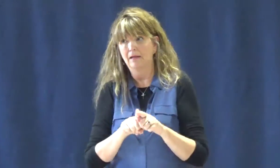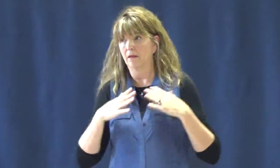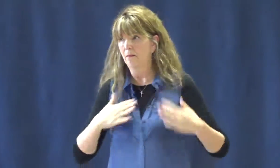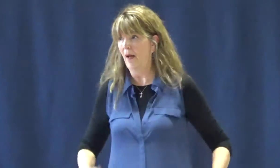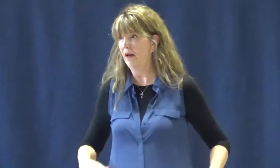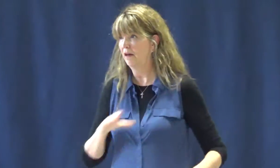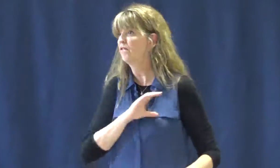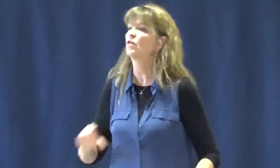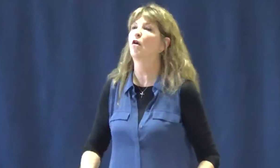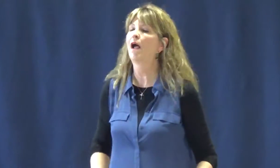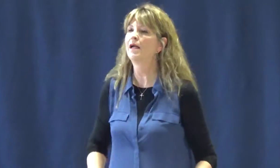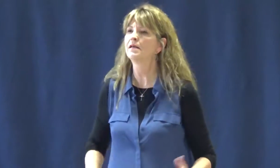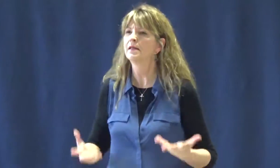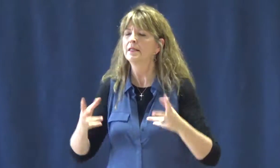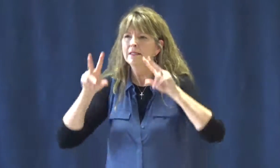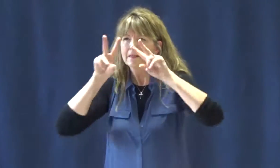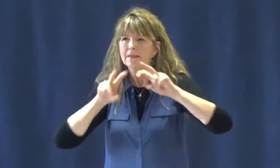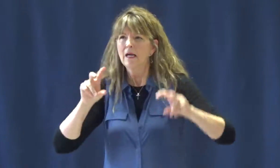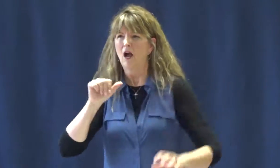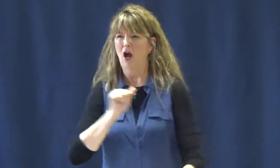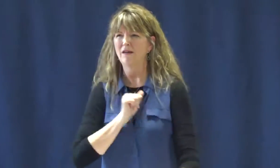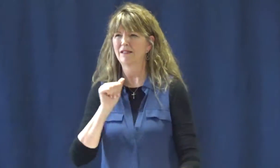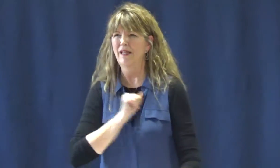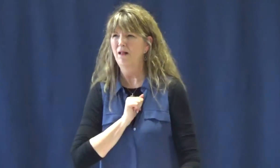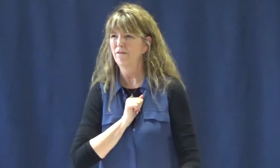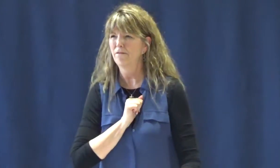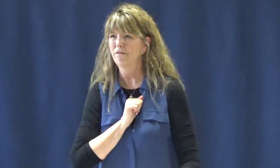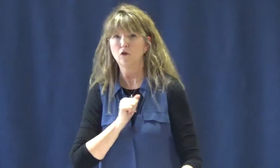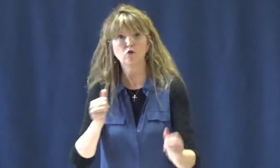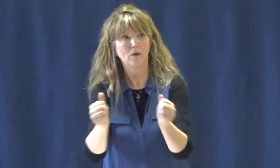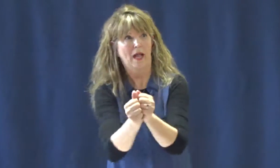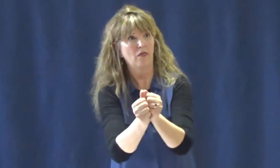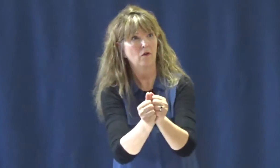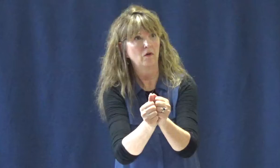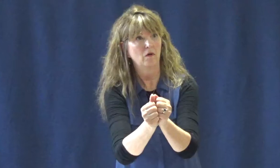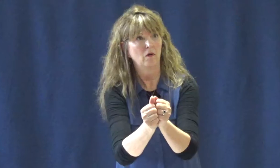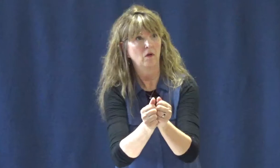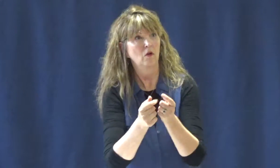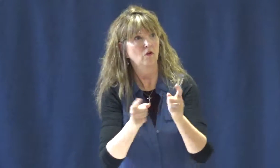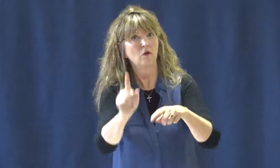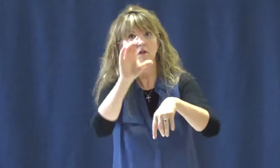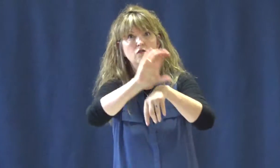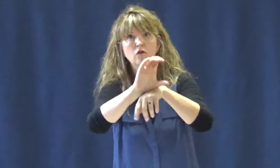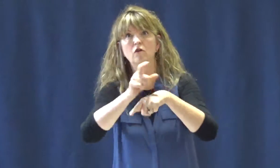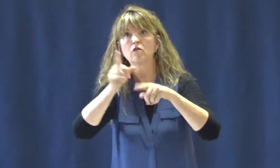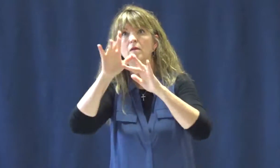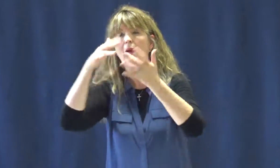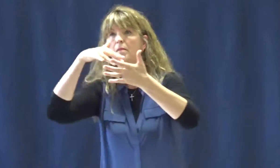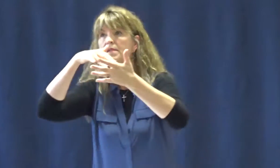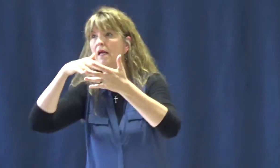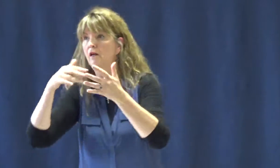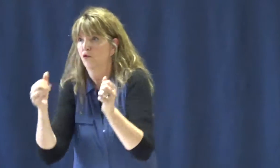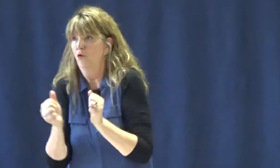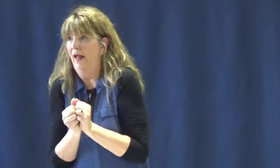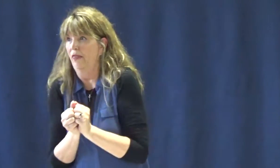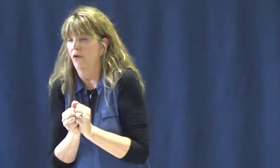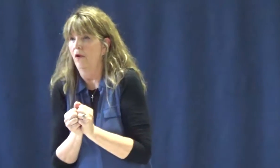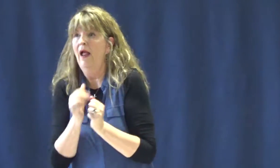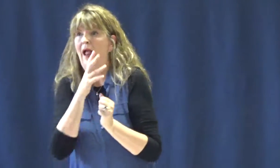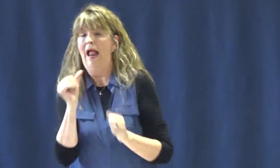do more with me as a body of Christ to really analyze ourselves? And this is something that we can do together during church